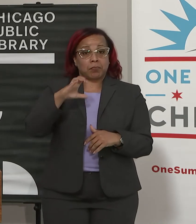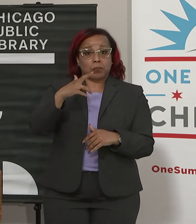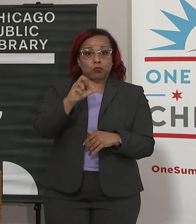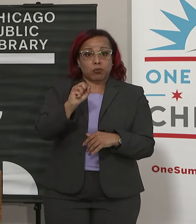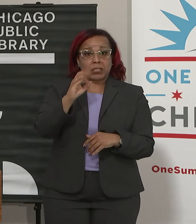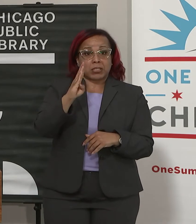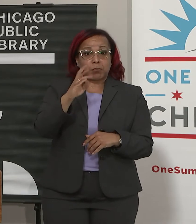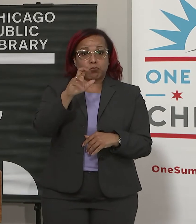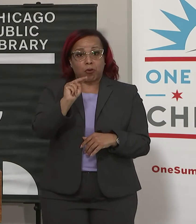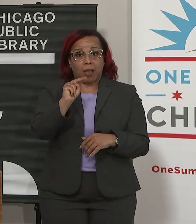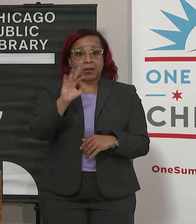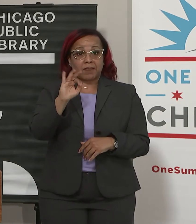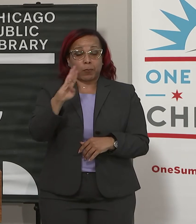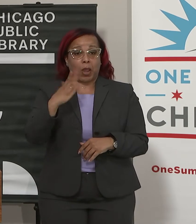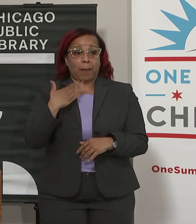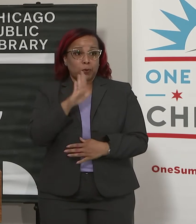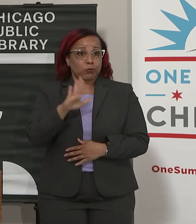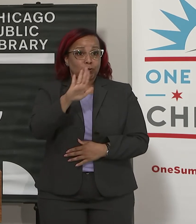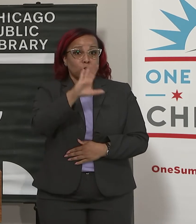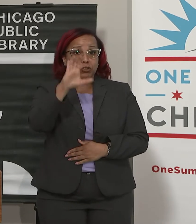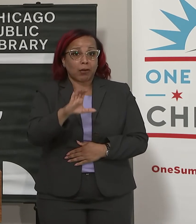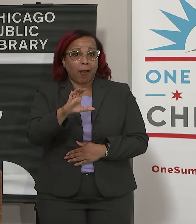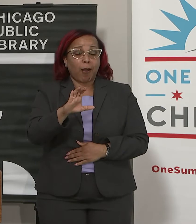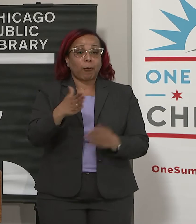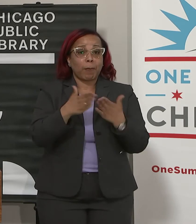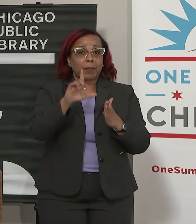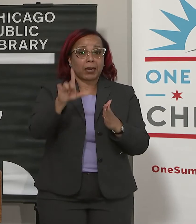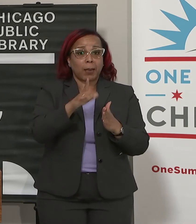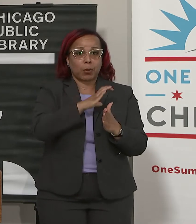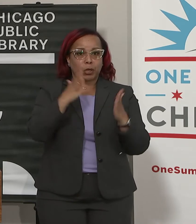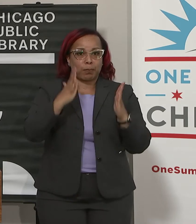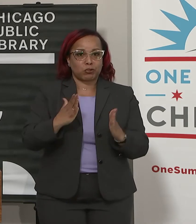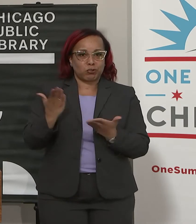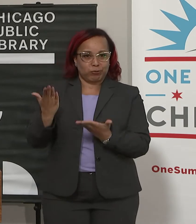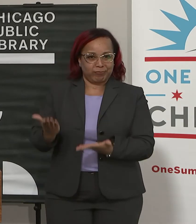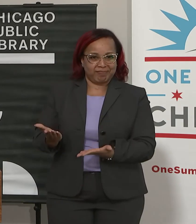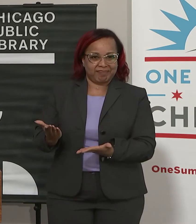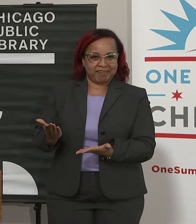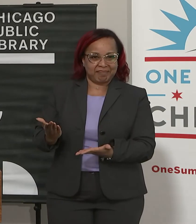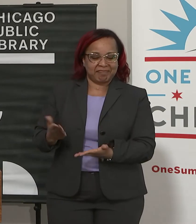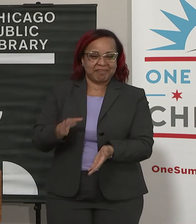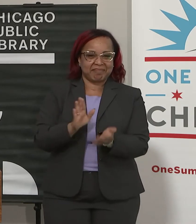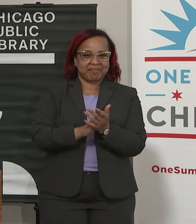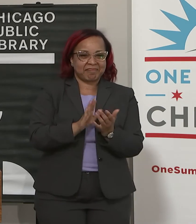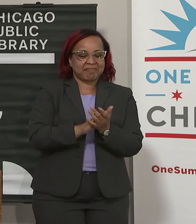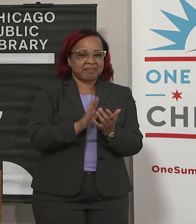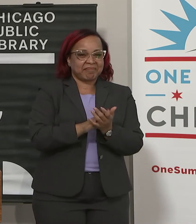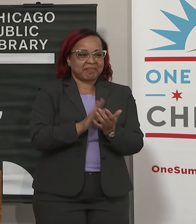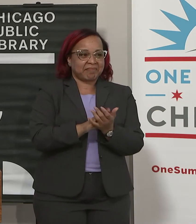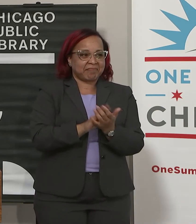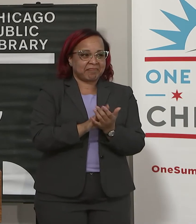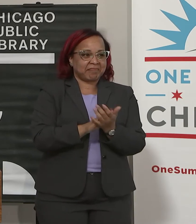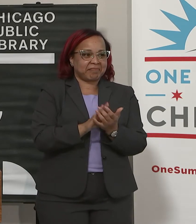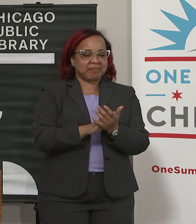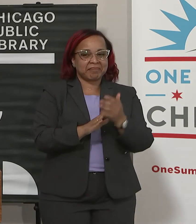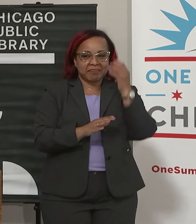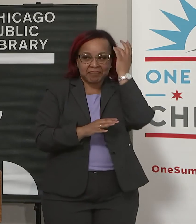Brown, and as of February, I'm your Chicago Public Library Commissioner. Thank you.